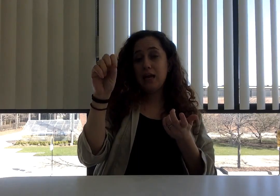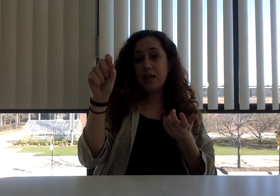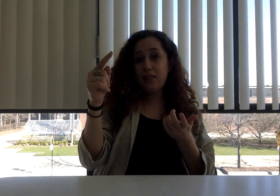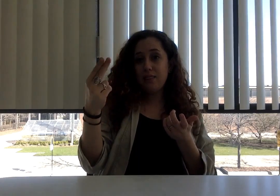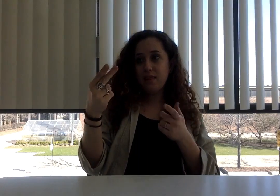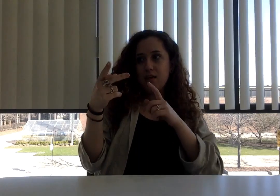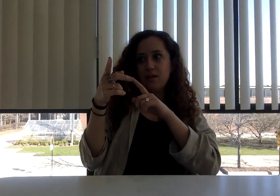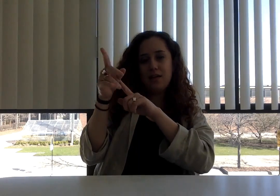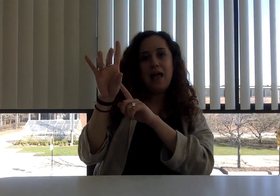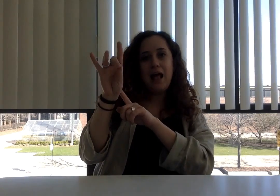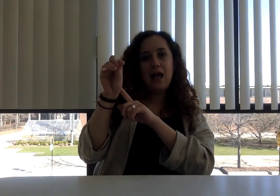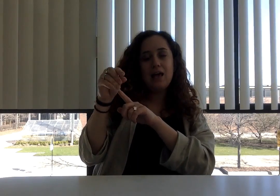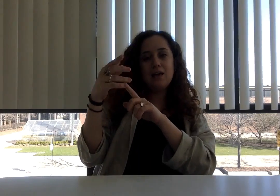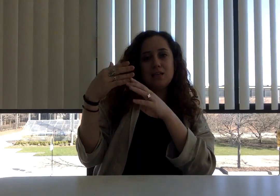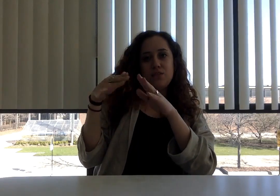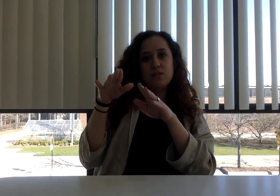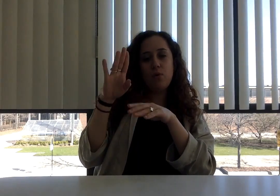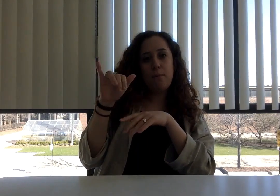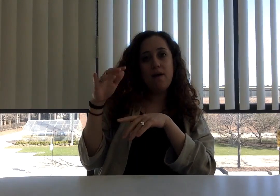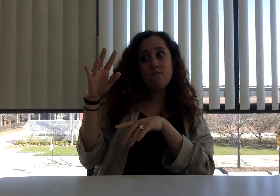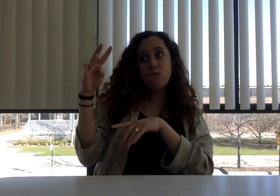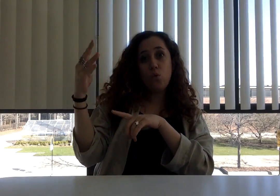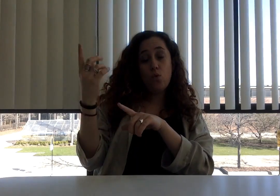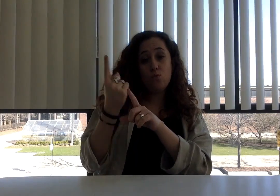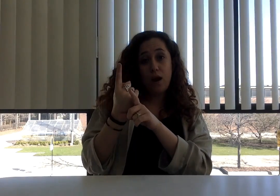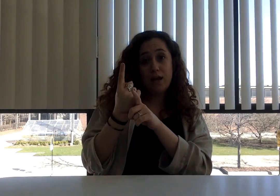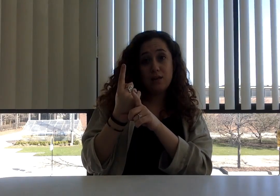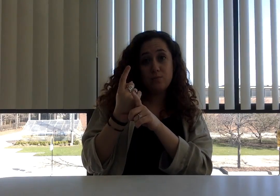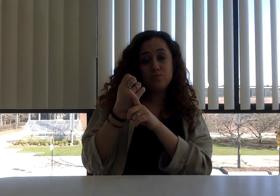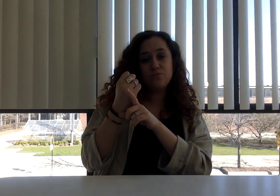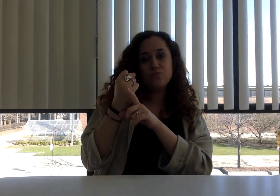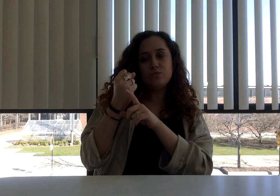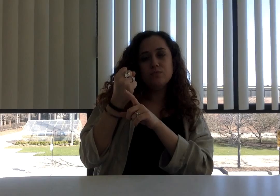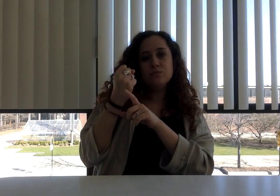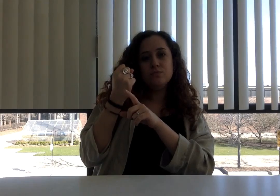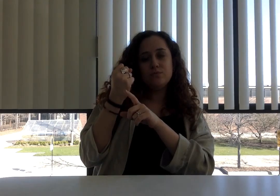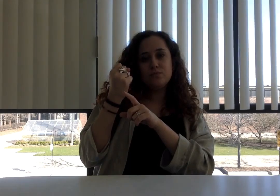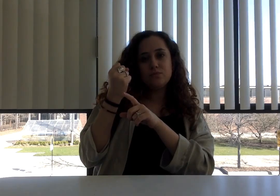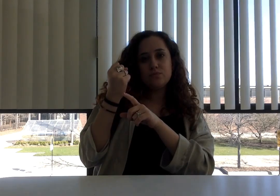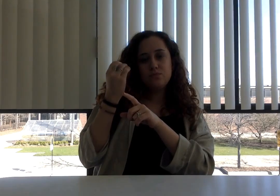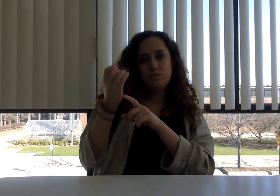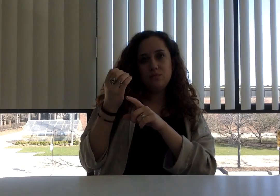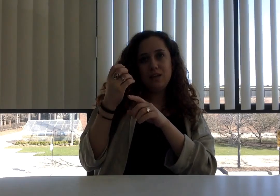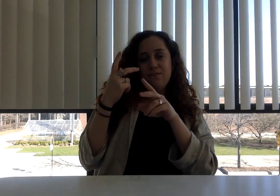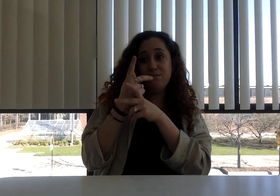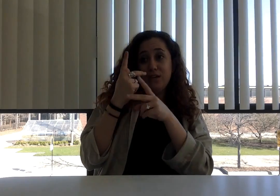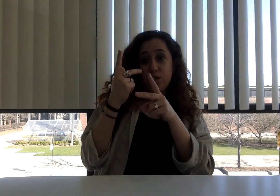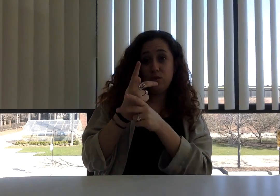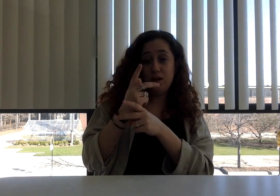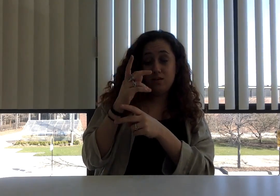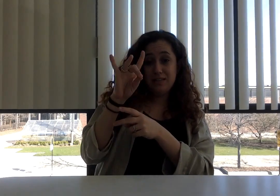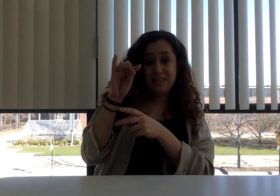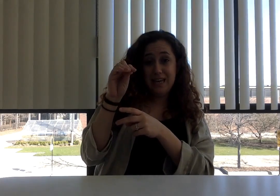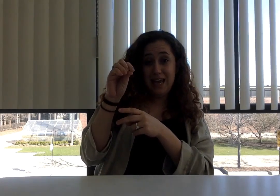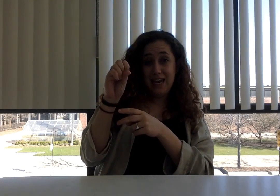80th equals 1. Now you just need to ask yourself, to get to 81st, 82nd, 83rd, where am I at in this